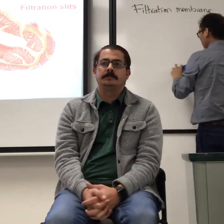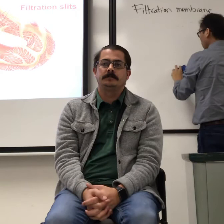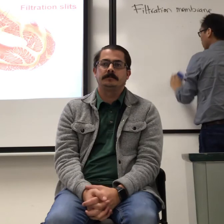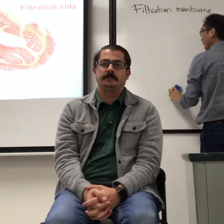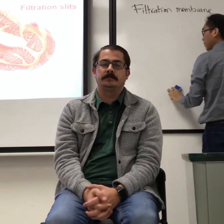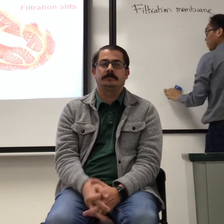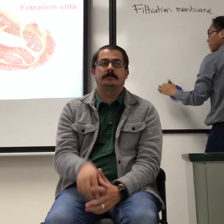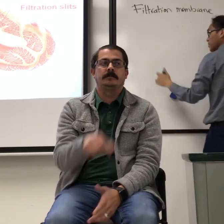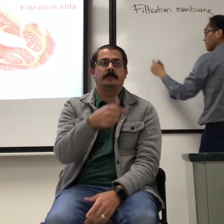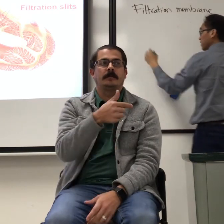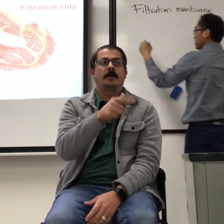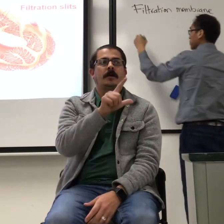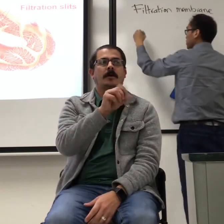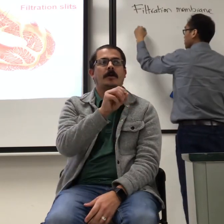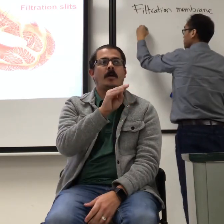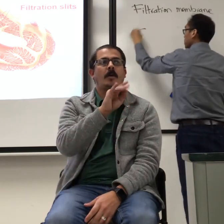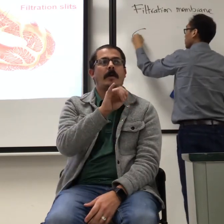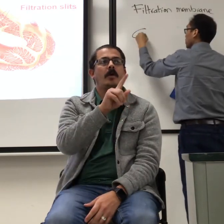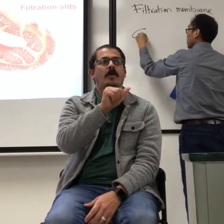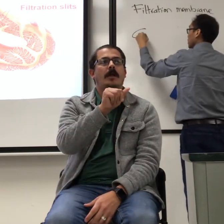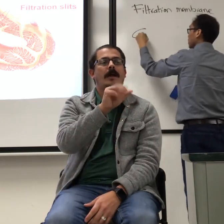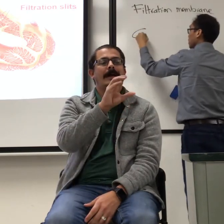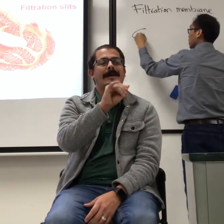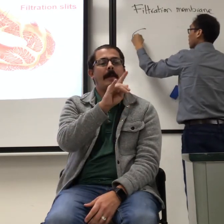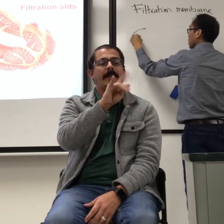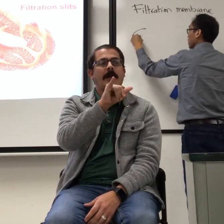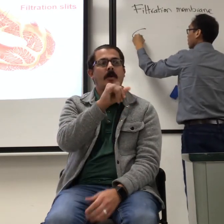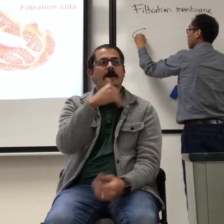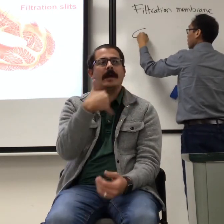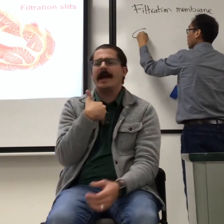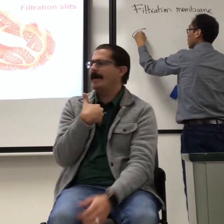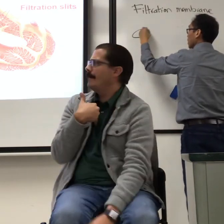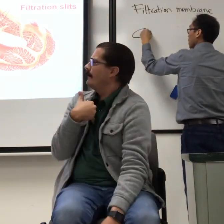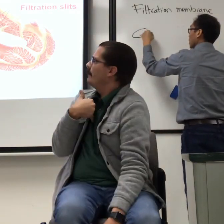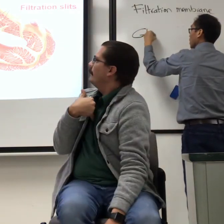The glomerular capillaries have fenestrations.